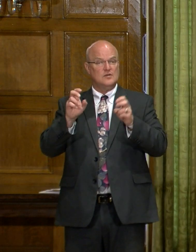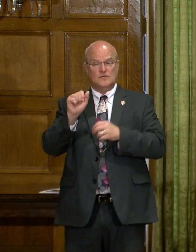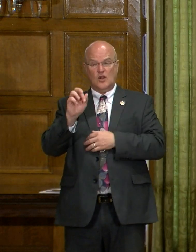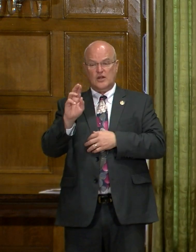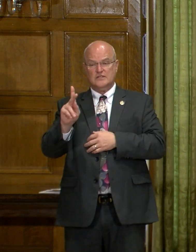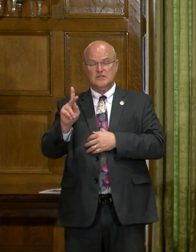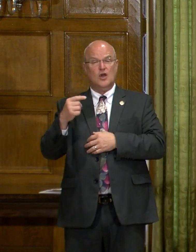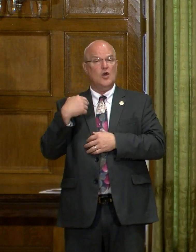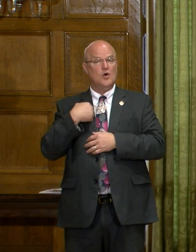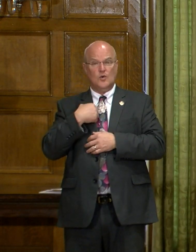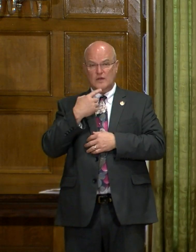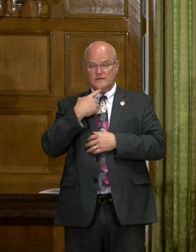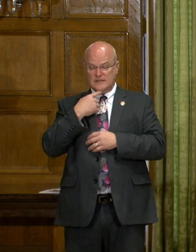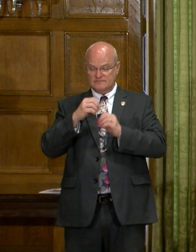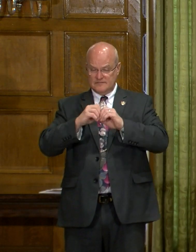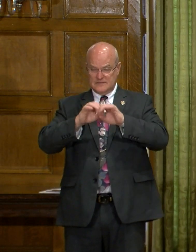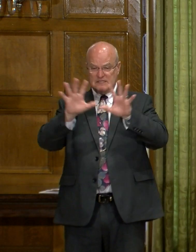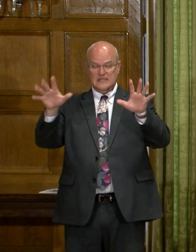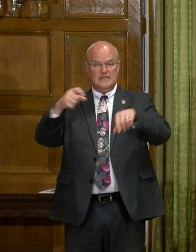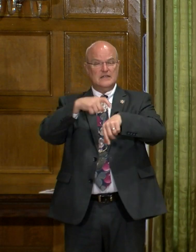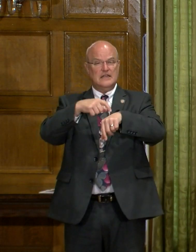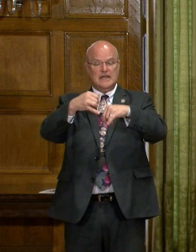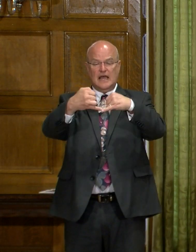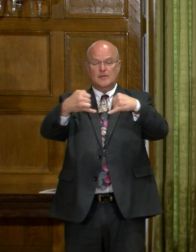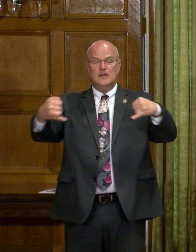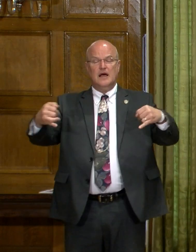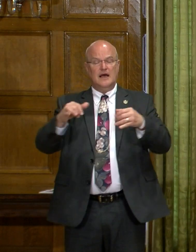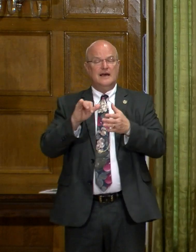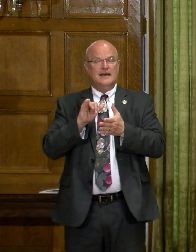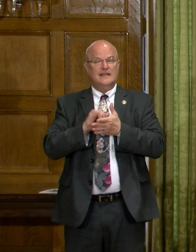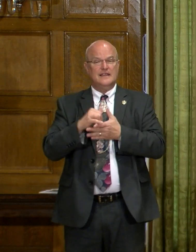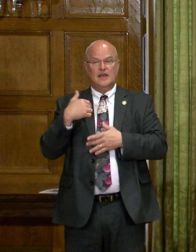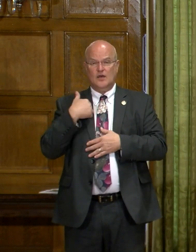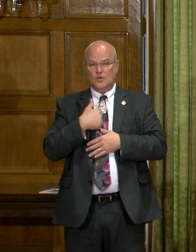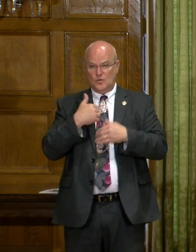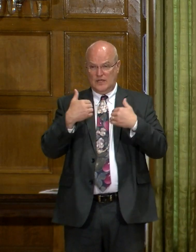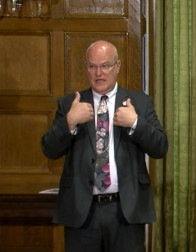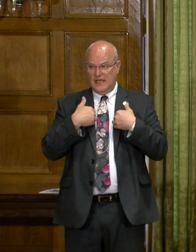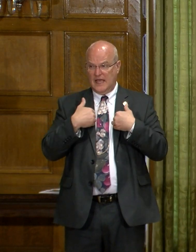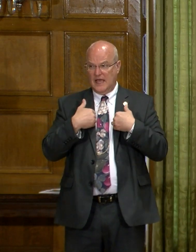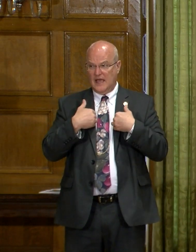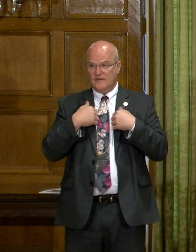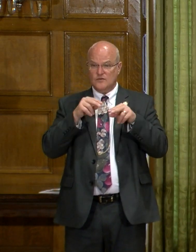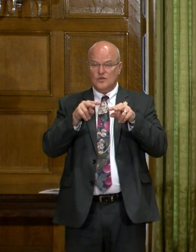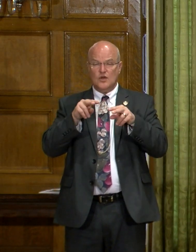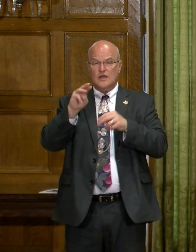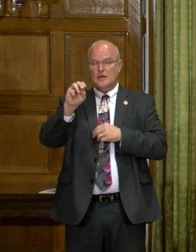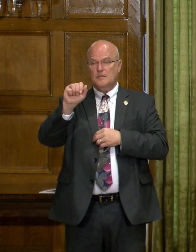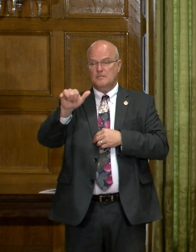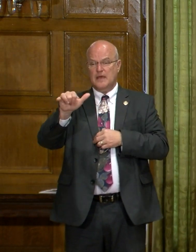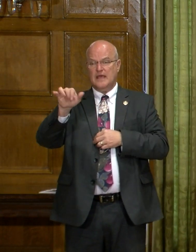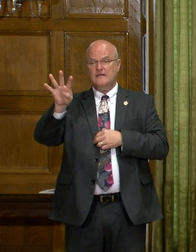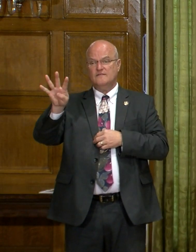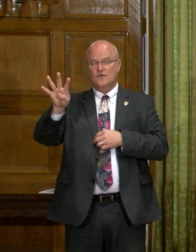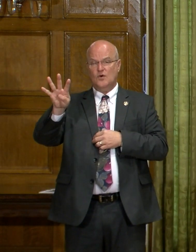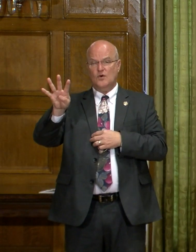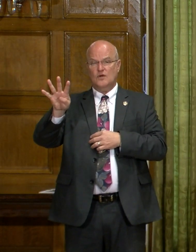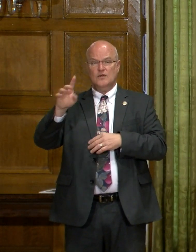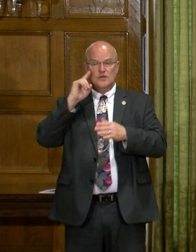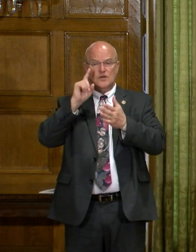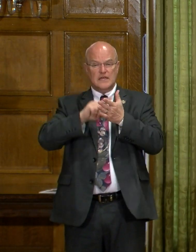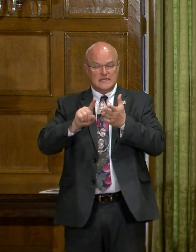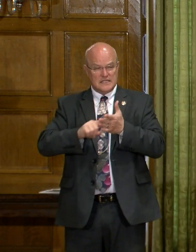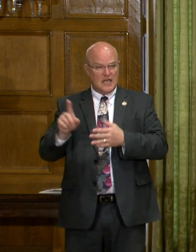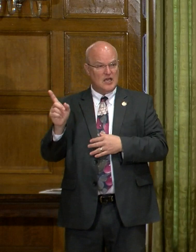of Arkansas, we've set a very clear timeline that we're looking at May 4th to